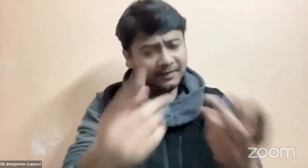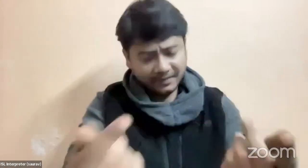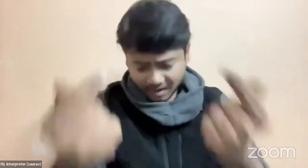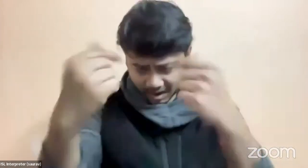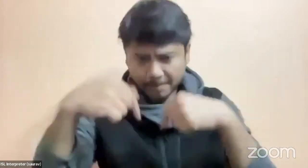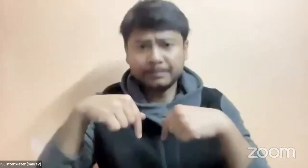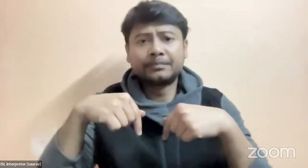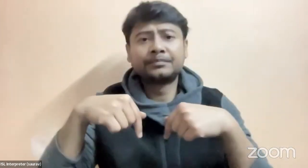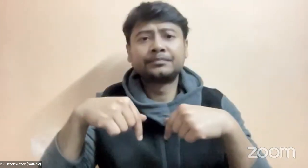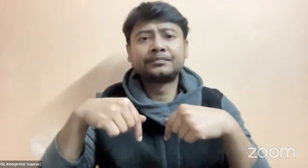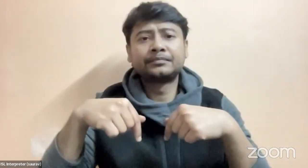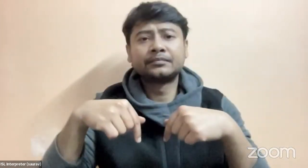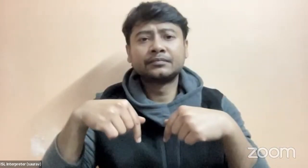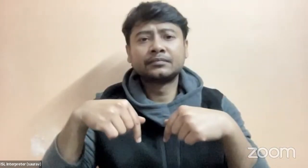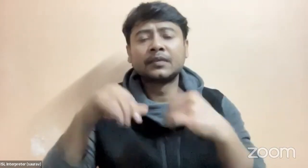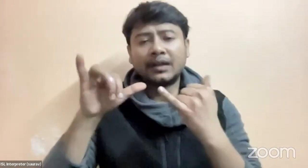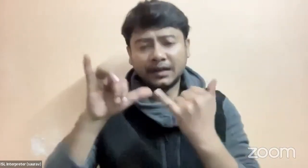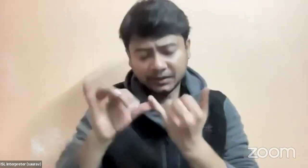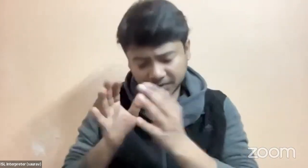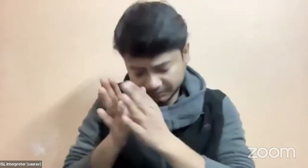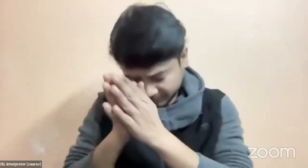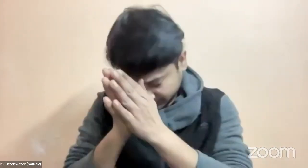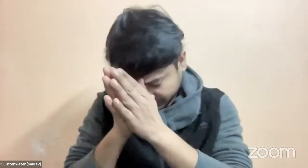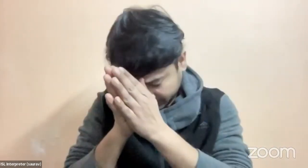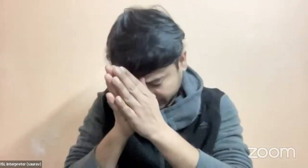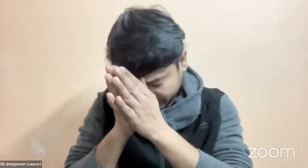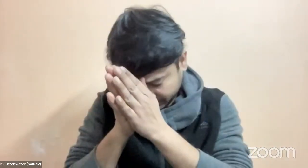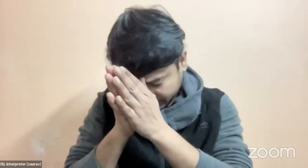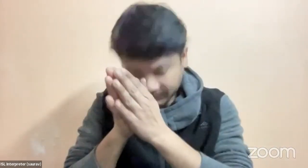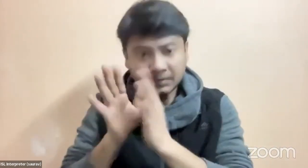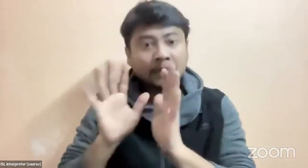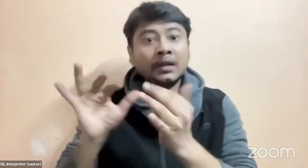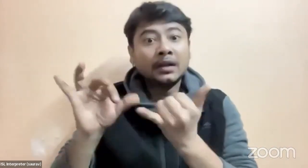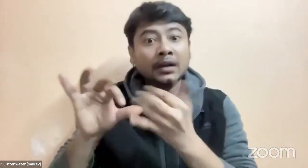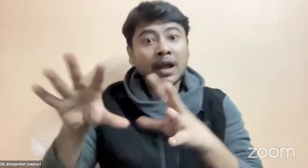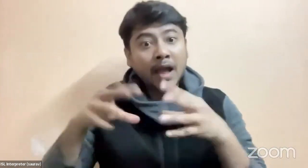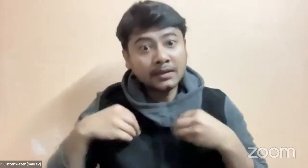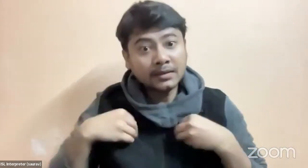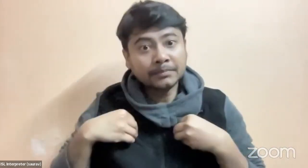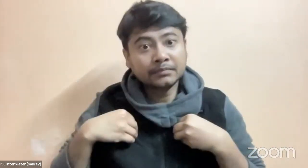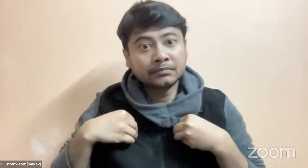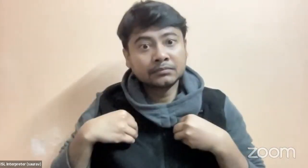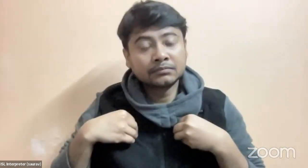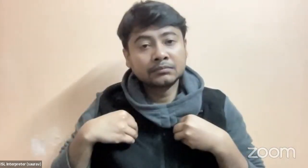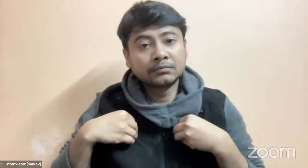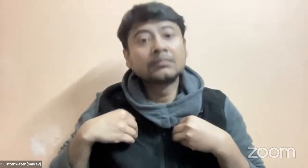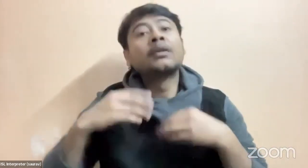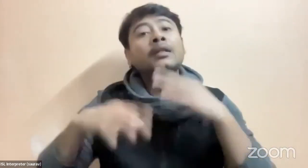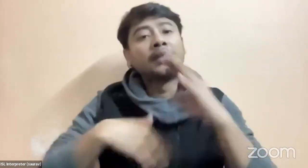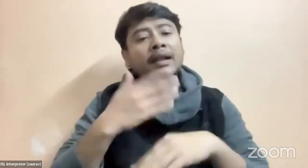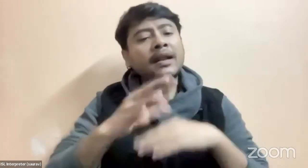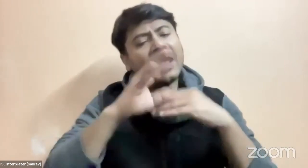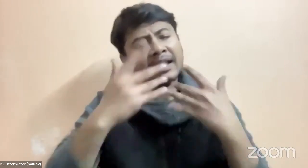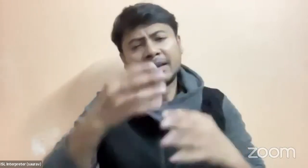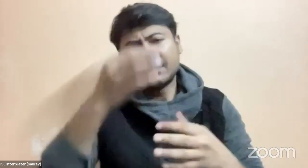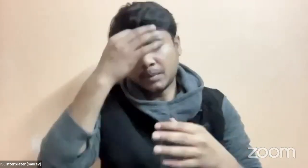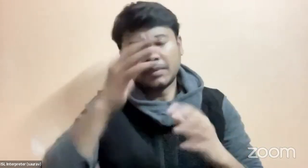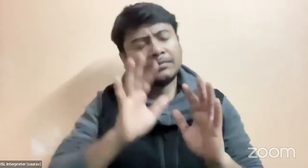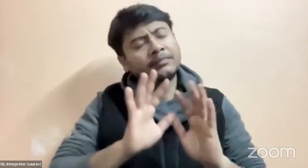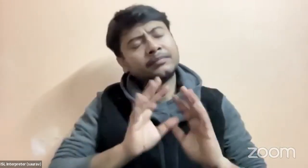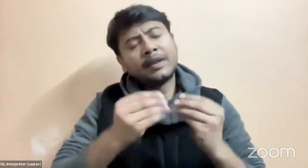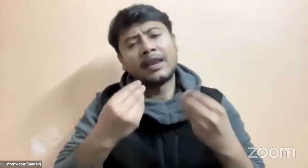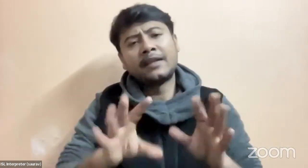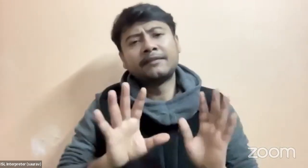then you don't worry, then I will take care of you. He says to Arjuna very clearly, surrender unto me. What Lord Chaitanya is